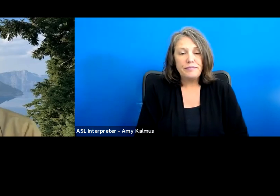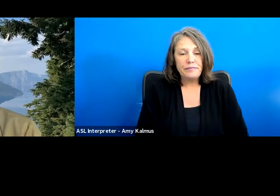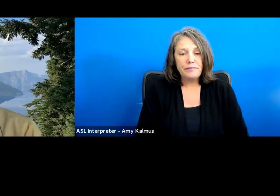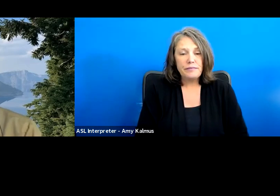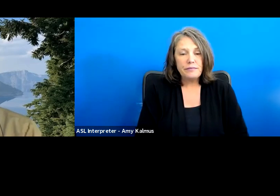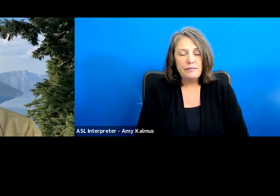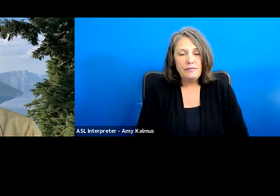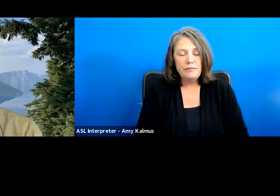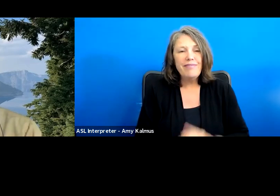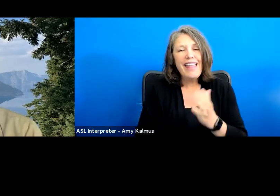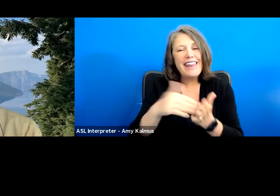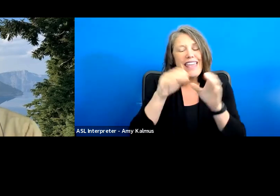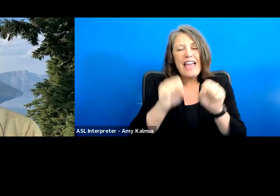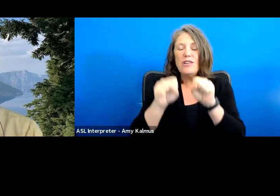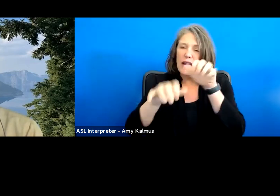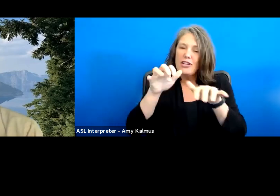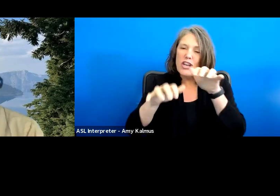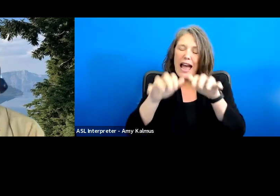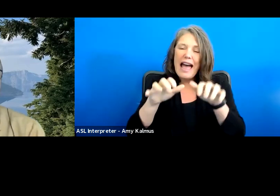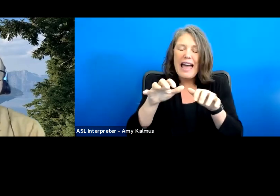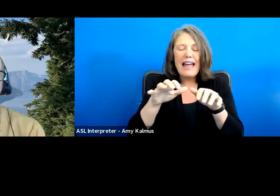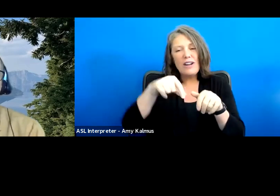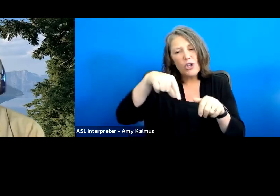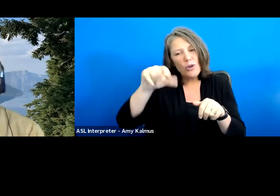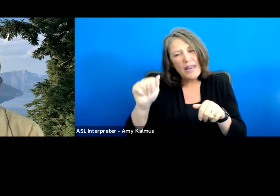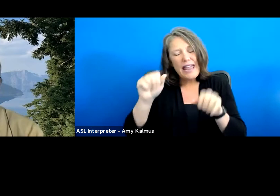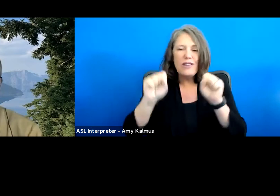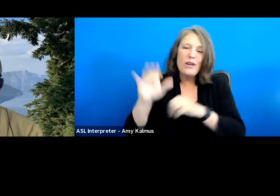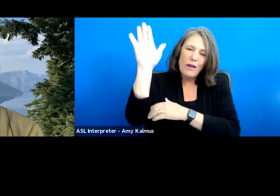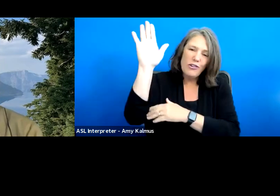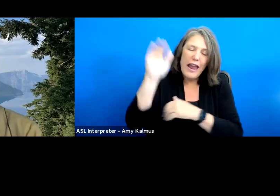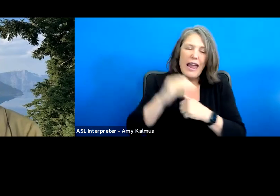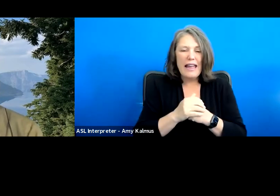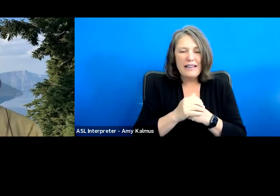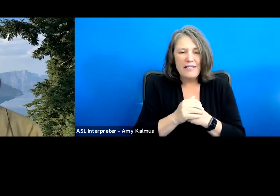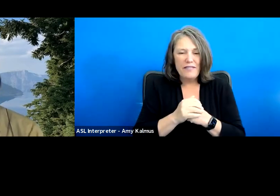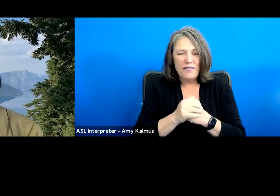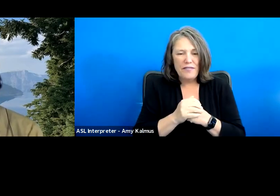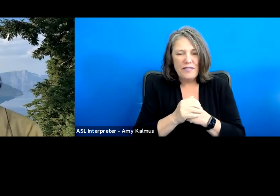And again, you can drop them in the chat, the Q&A, you can raise your hand.